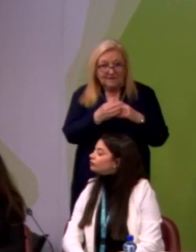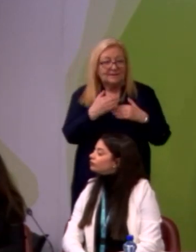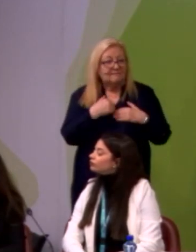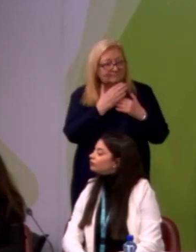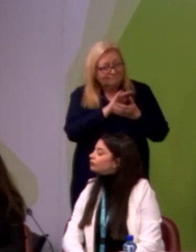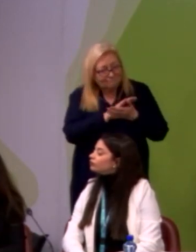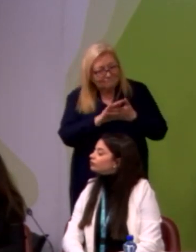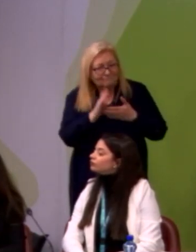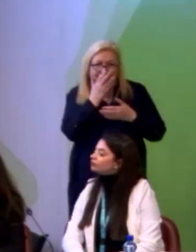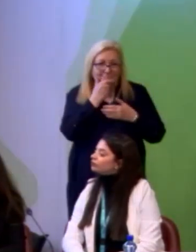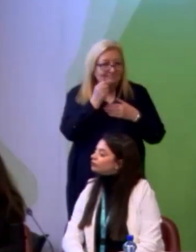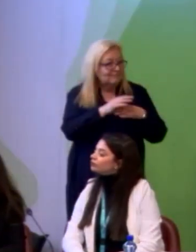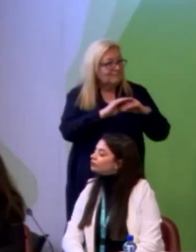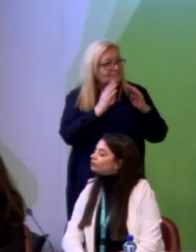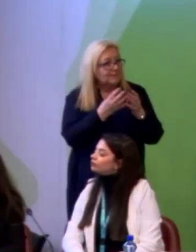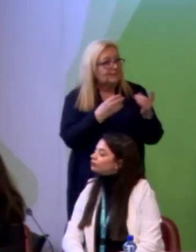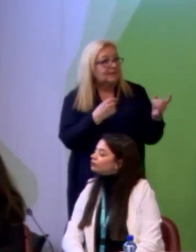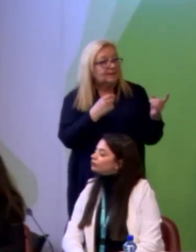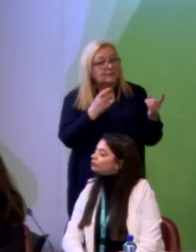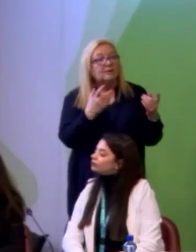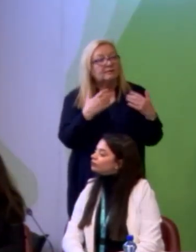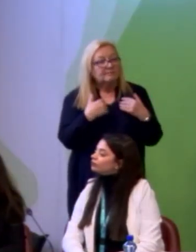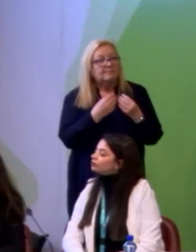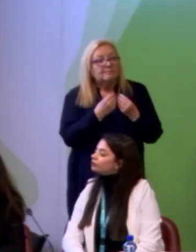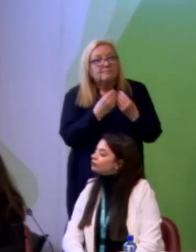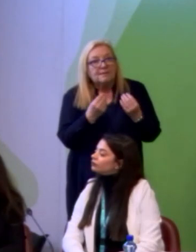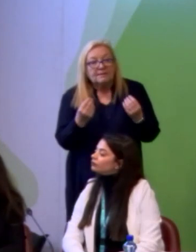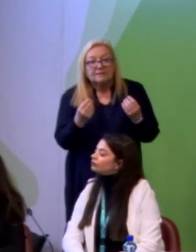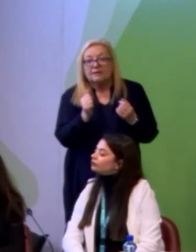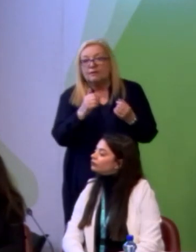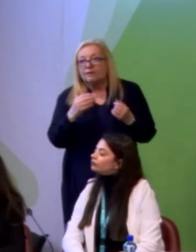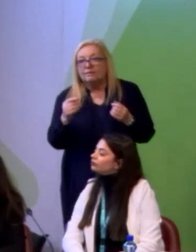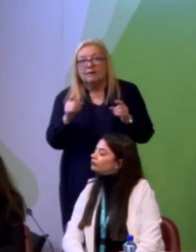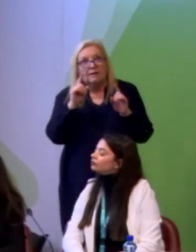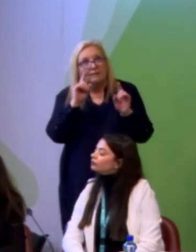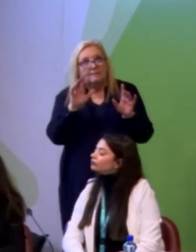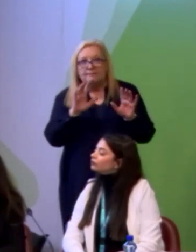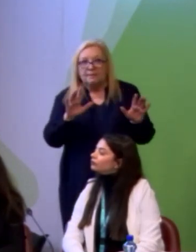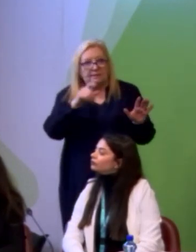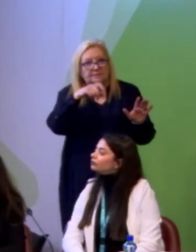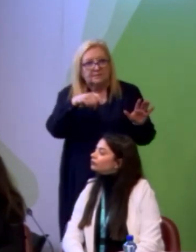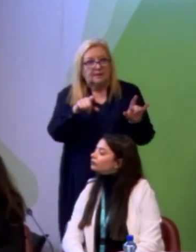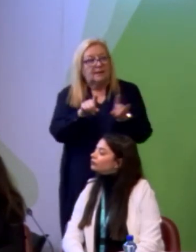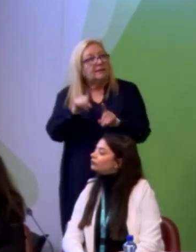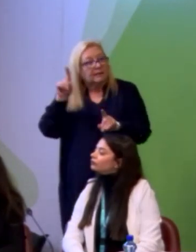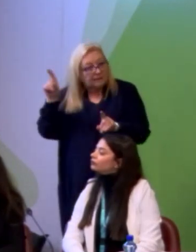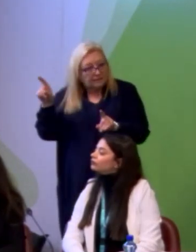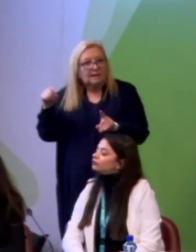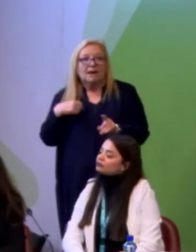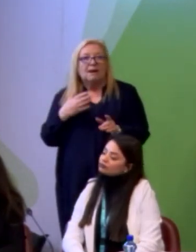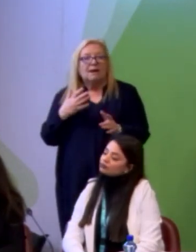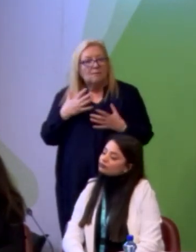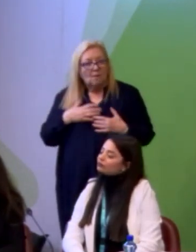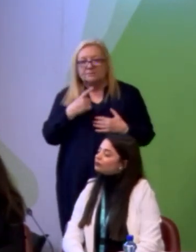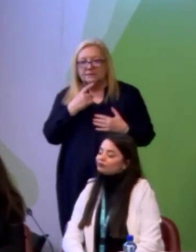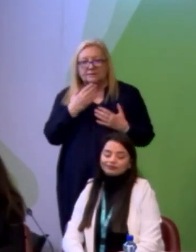So there are many, many other amazing disability inclusion facilitators in South Sudan that I would like to pay homage to. They